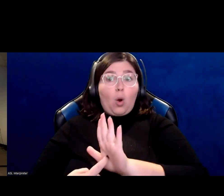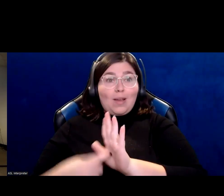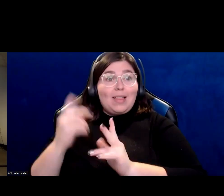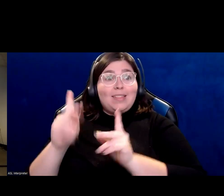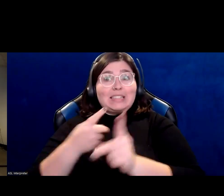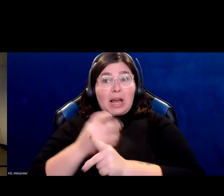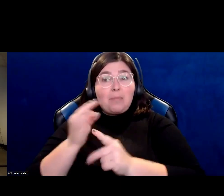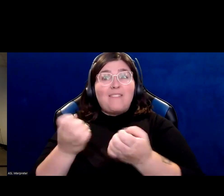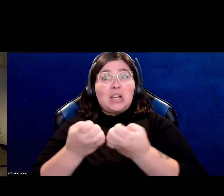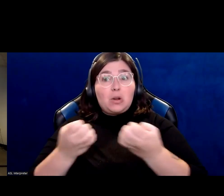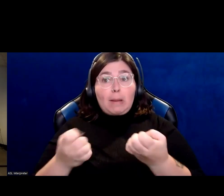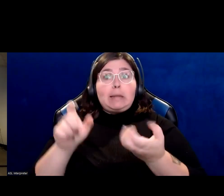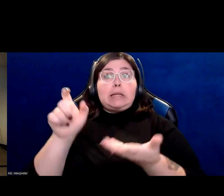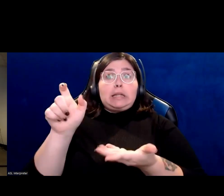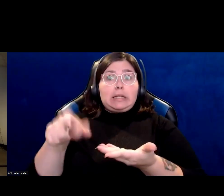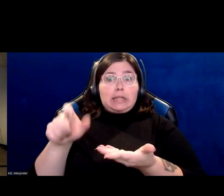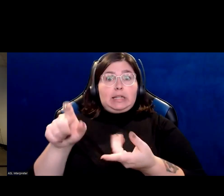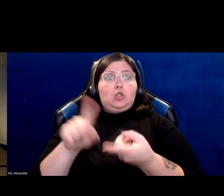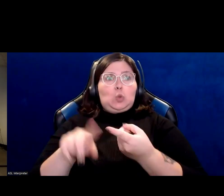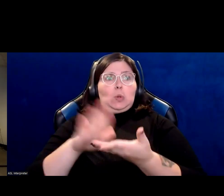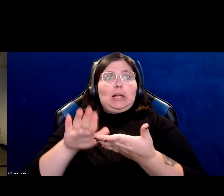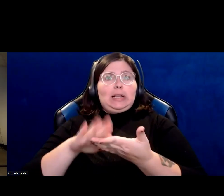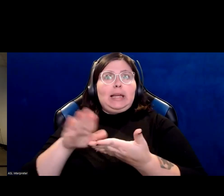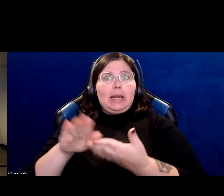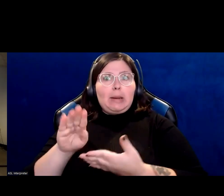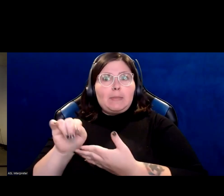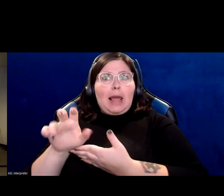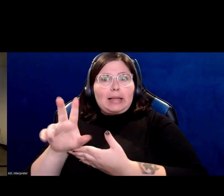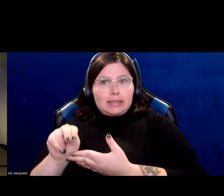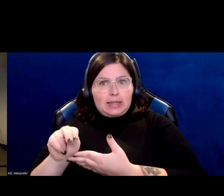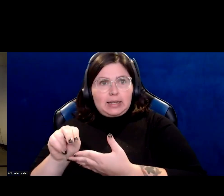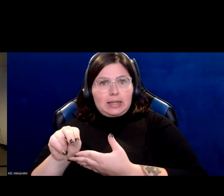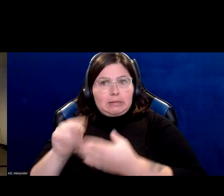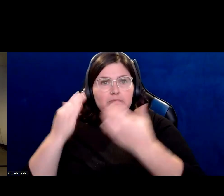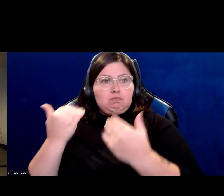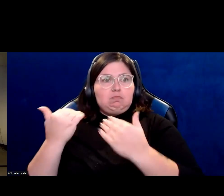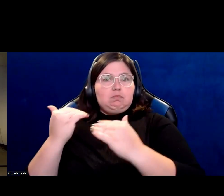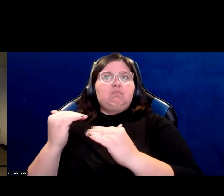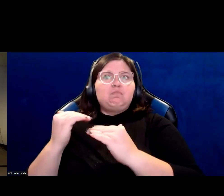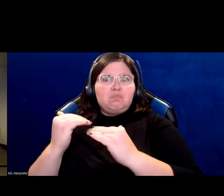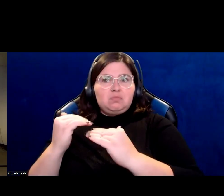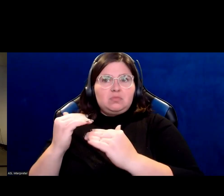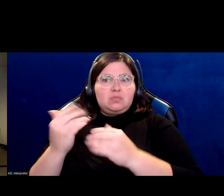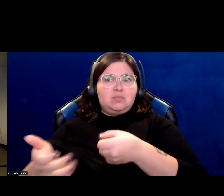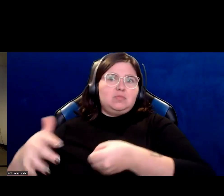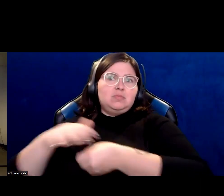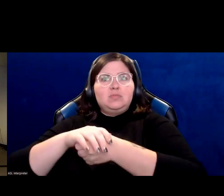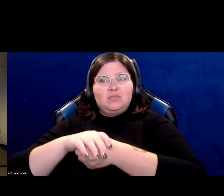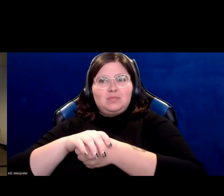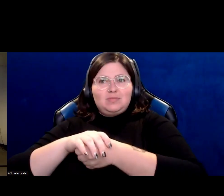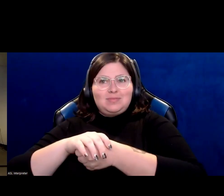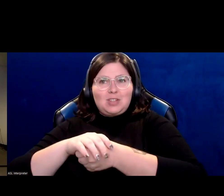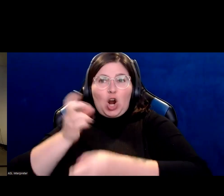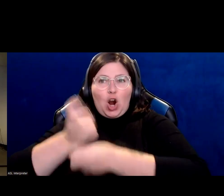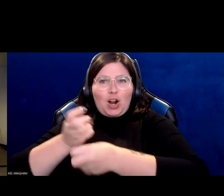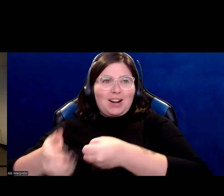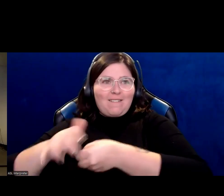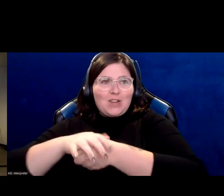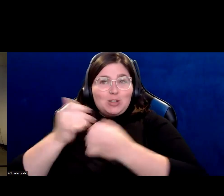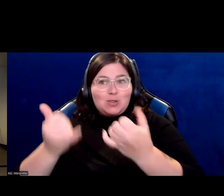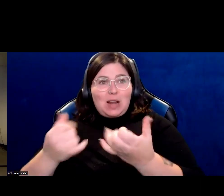of equipment that was necessary to clean the basins prohibited a hard cover, you know, so now we're